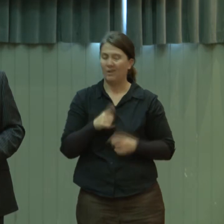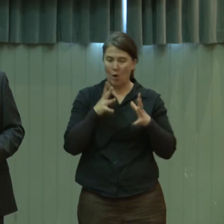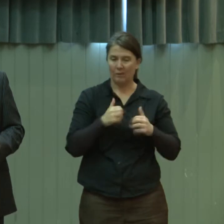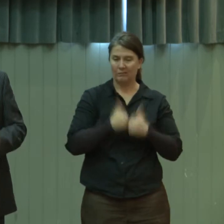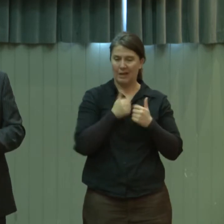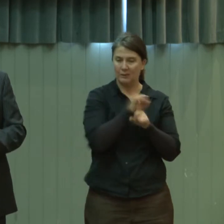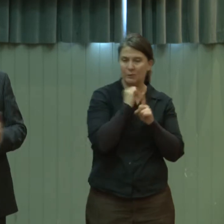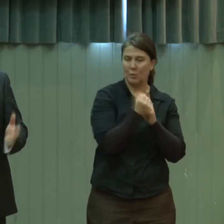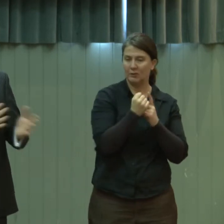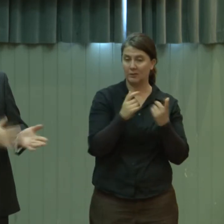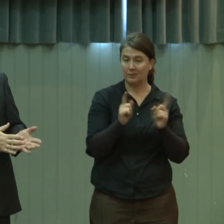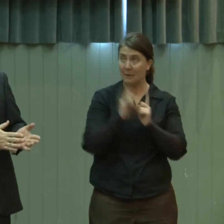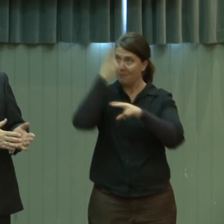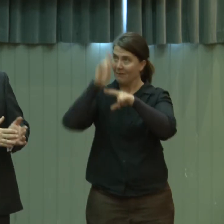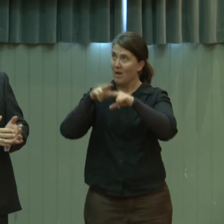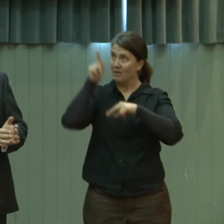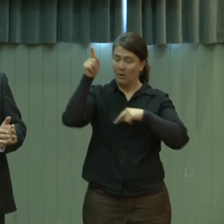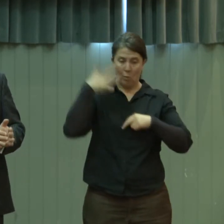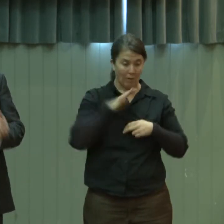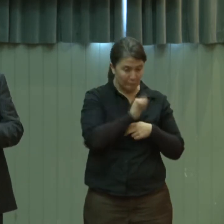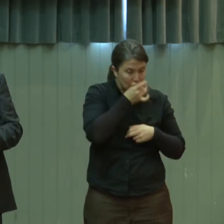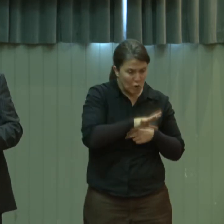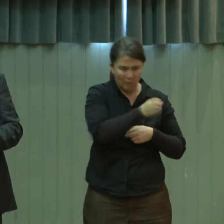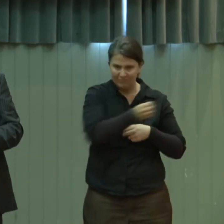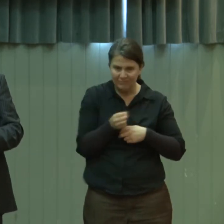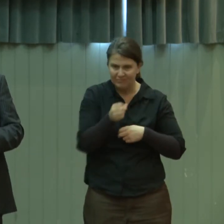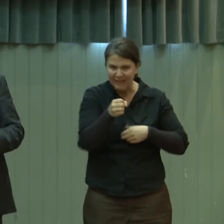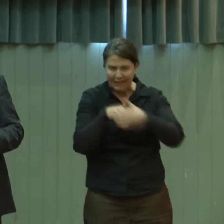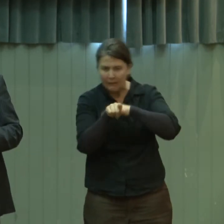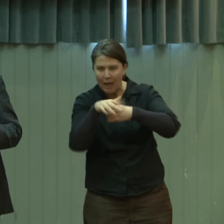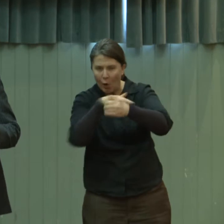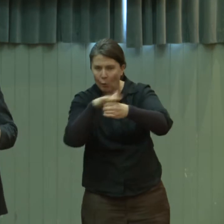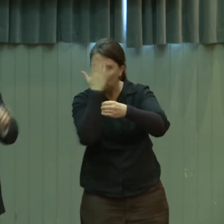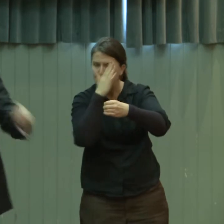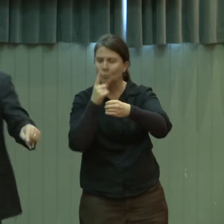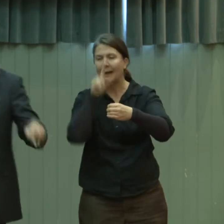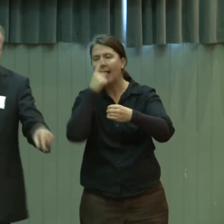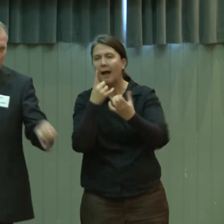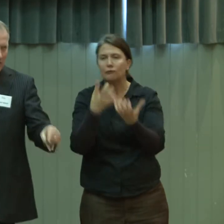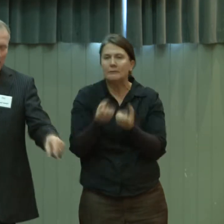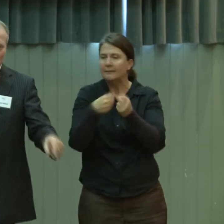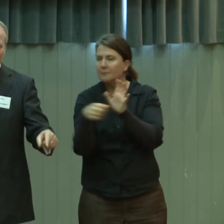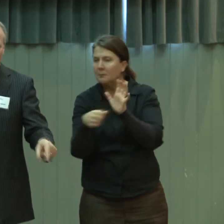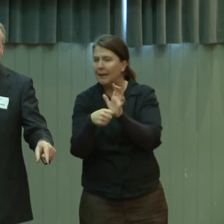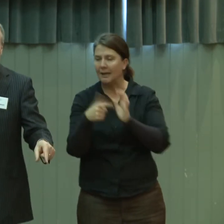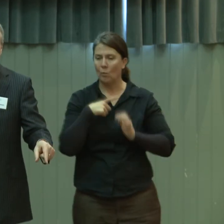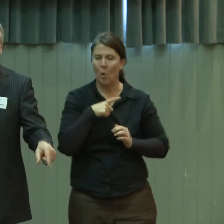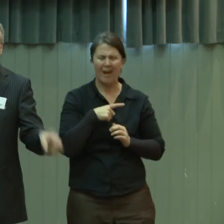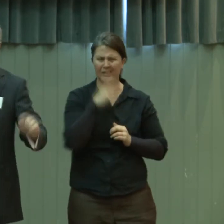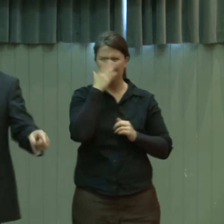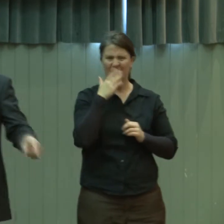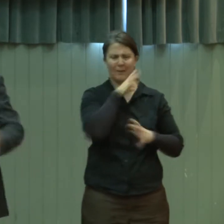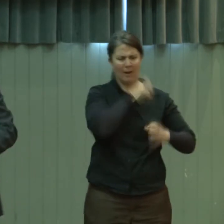where parents want their child to go to one particular school, but they can't get the funding because the local authority says, you know, they have to go to this school because that's the one in the